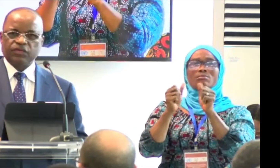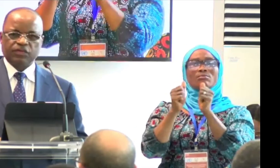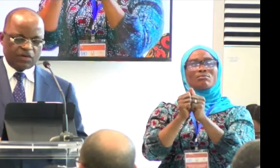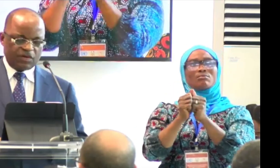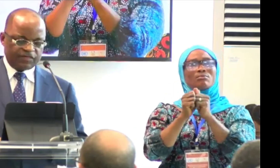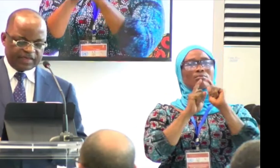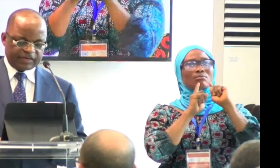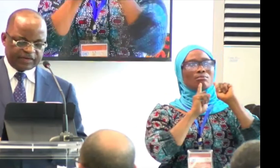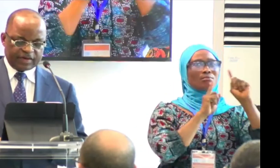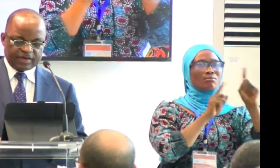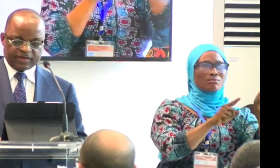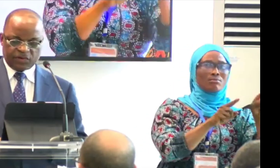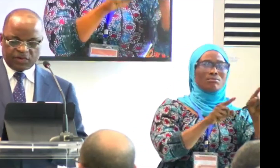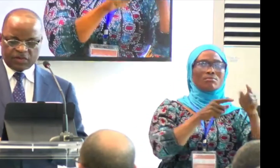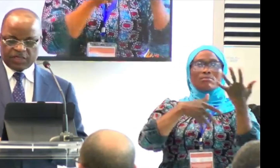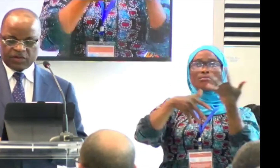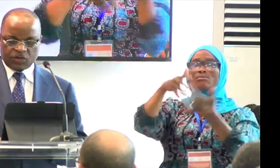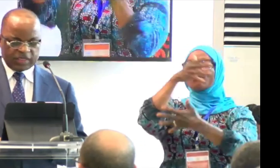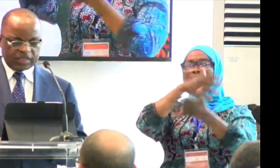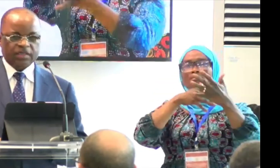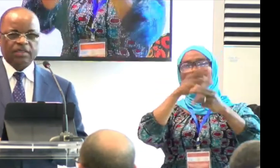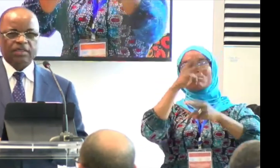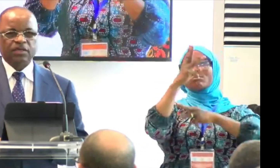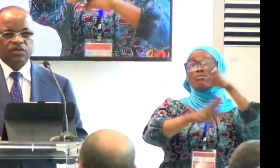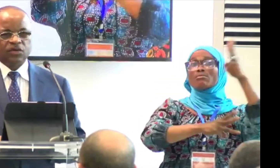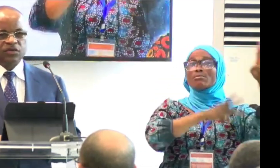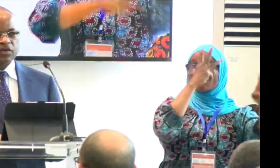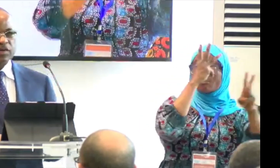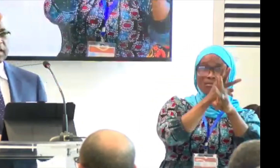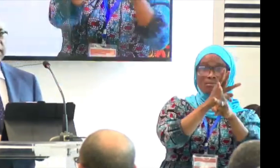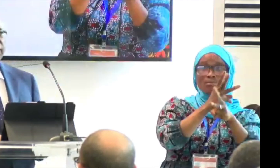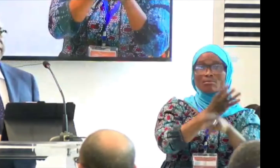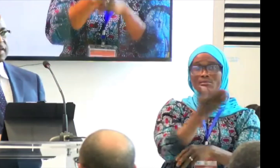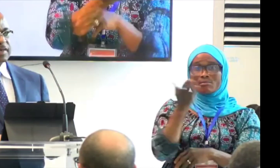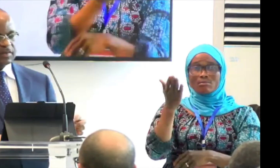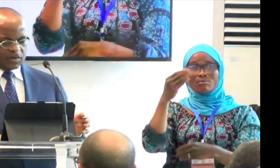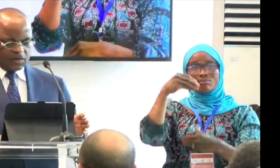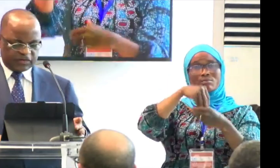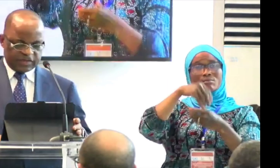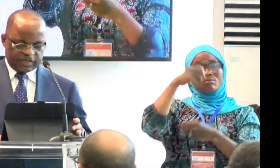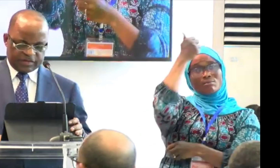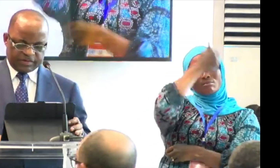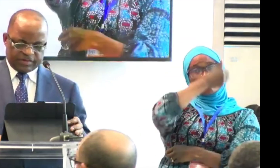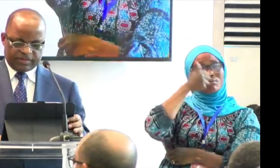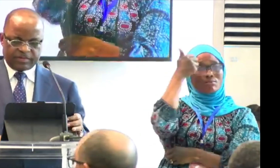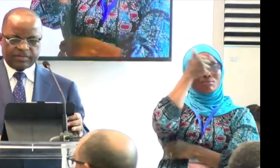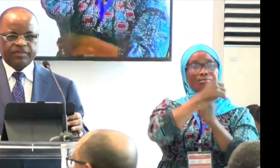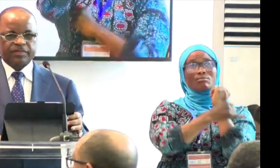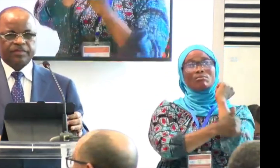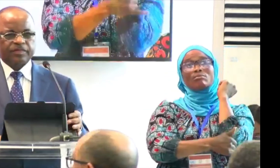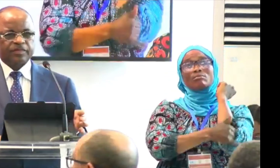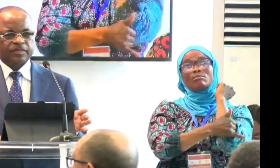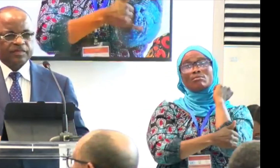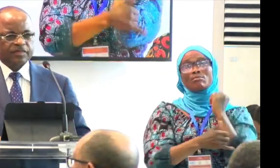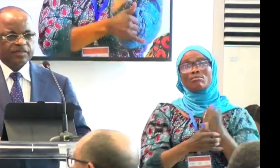to conflicts around the world, including those on the African continent.